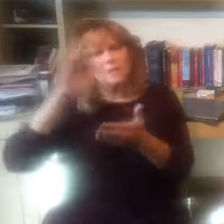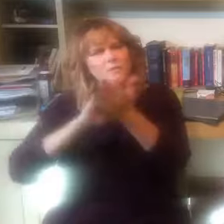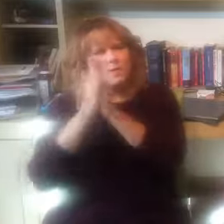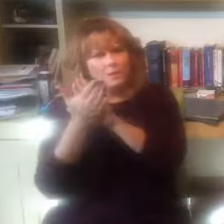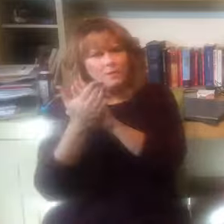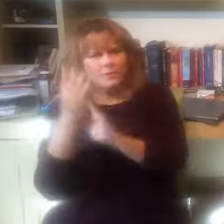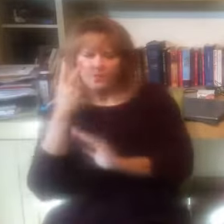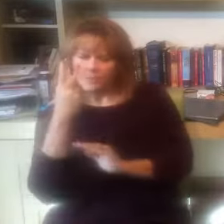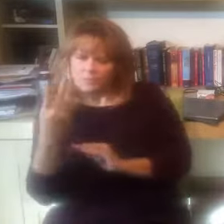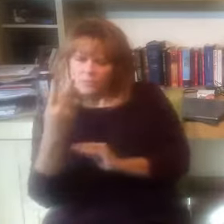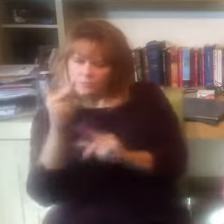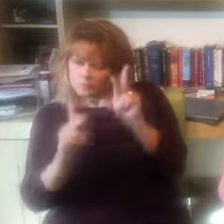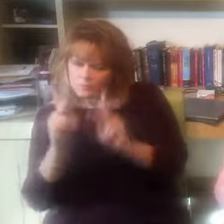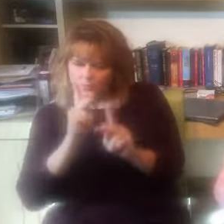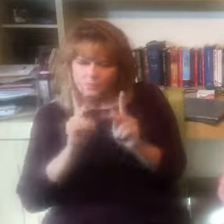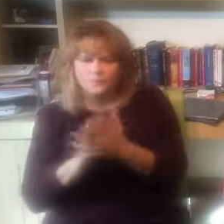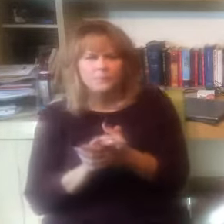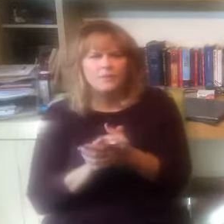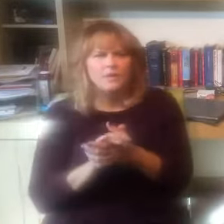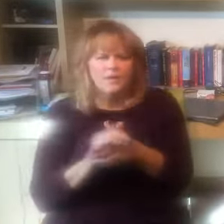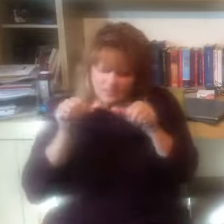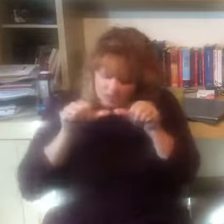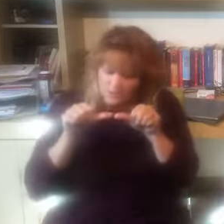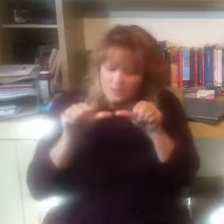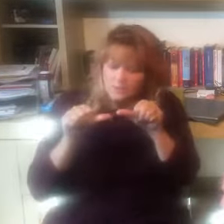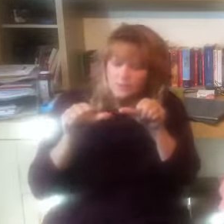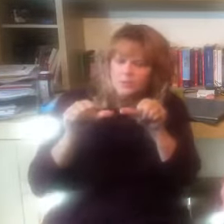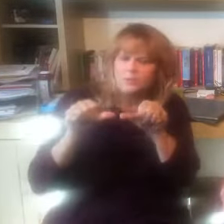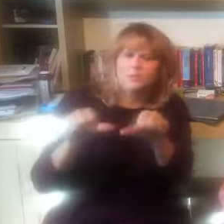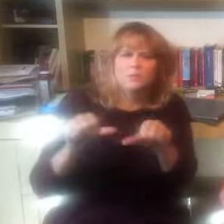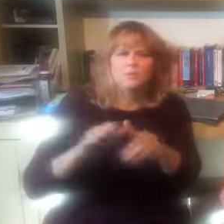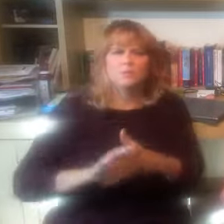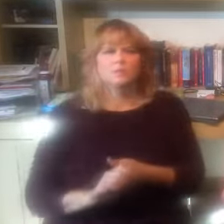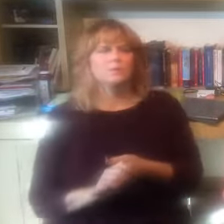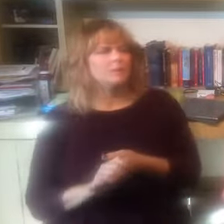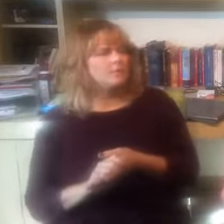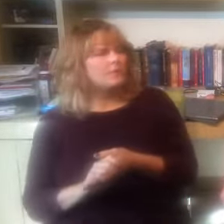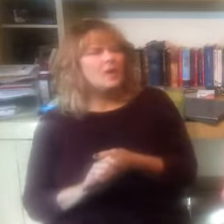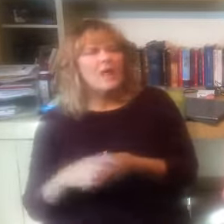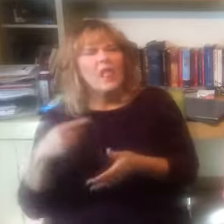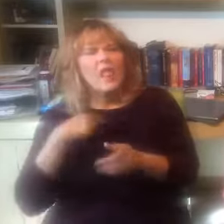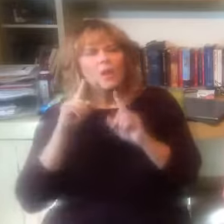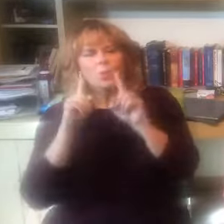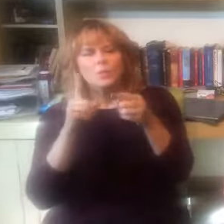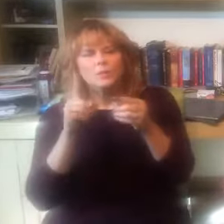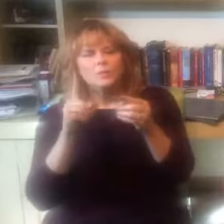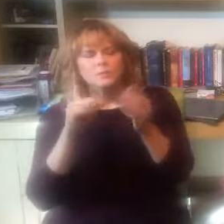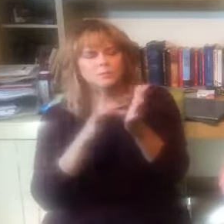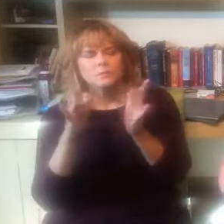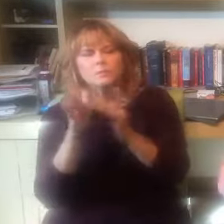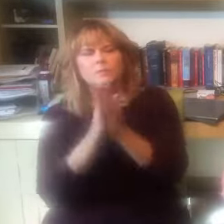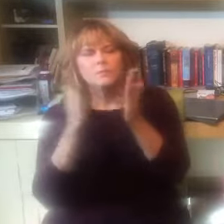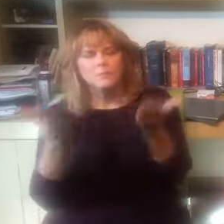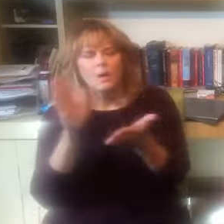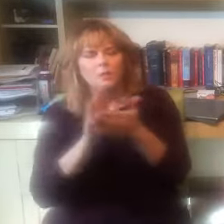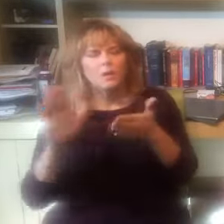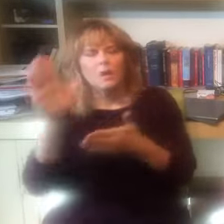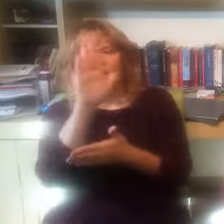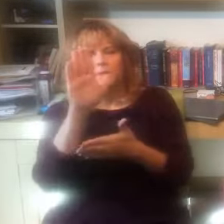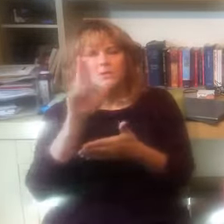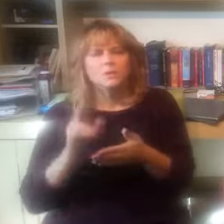ever seen, and then be determined. And then I went to Bible College. After I went to University